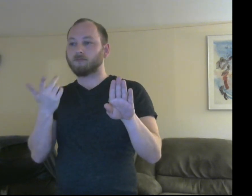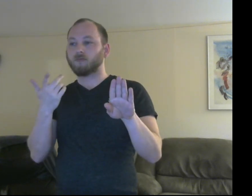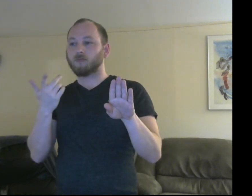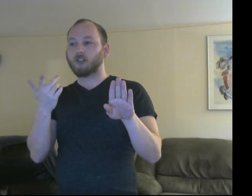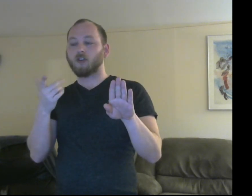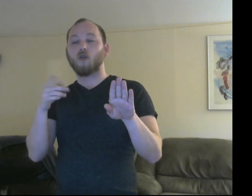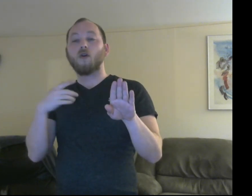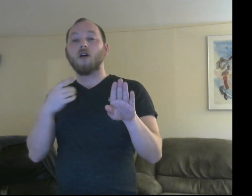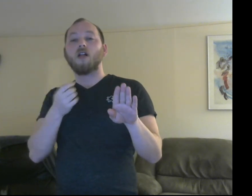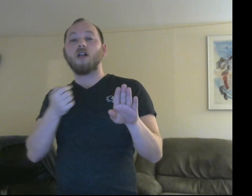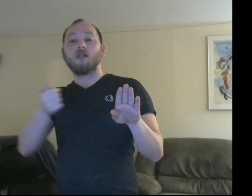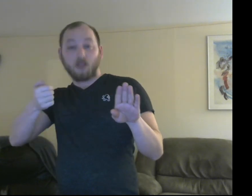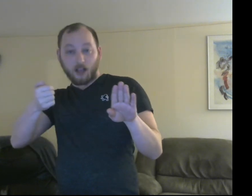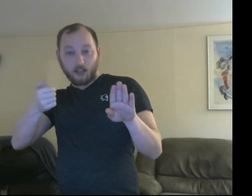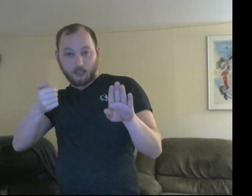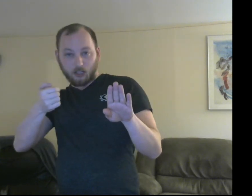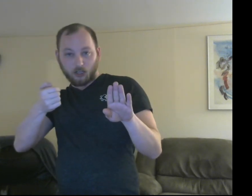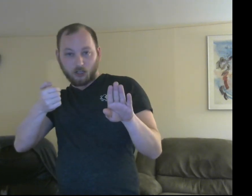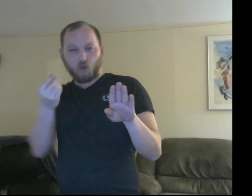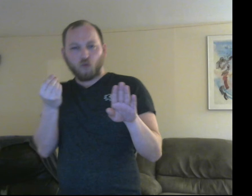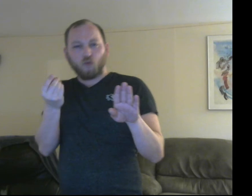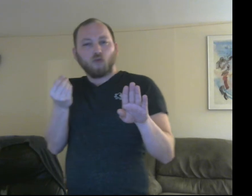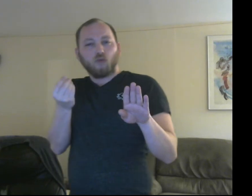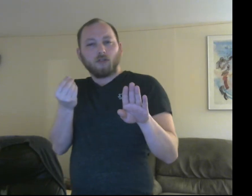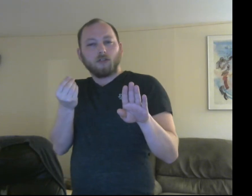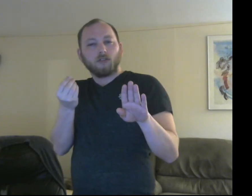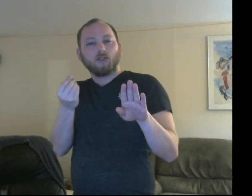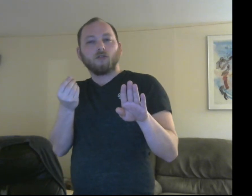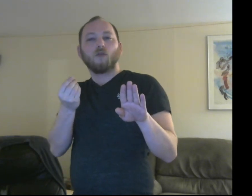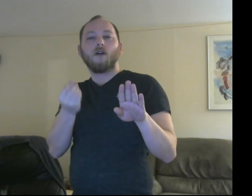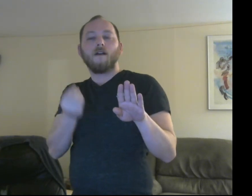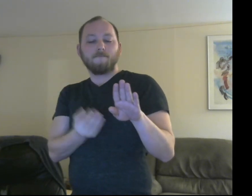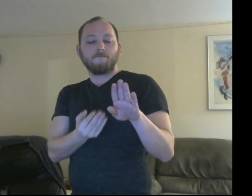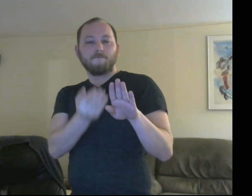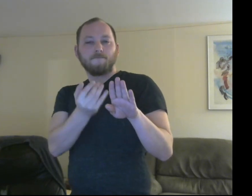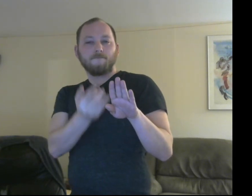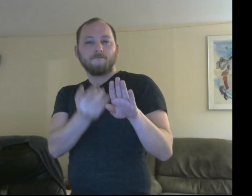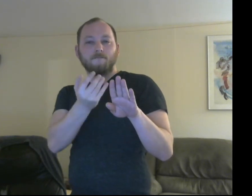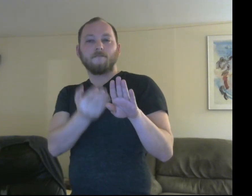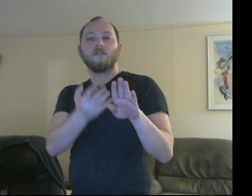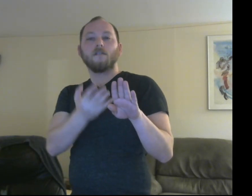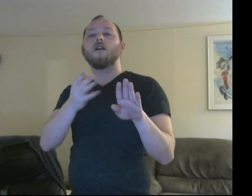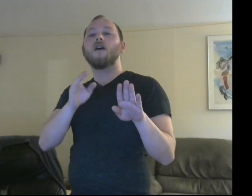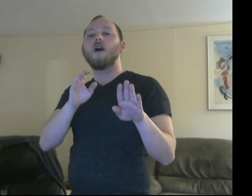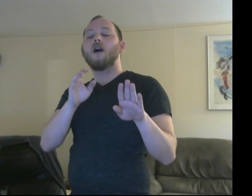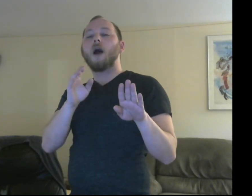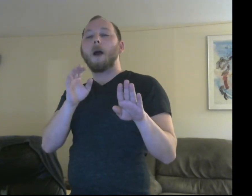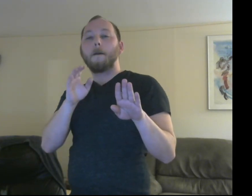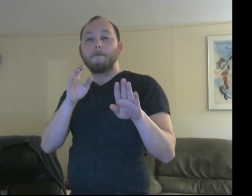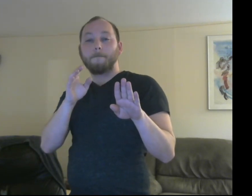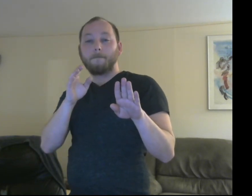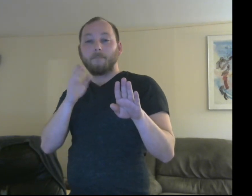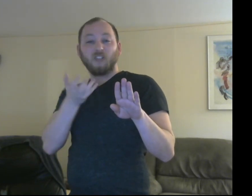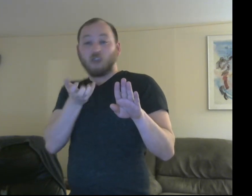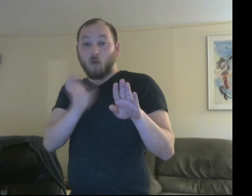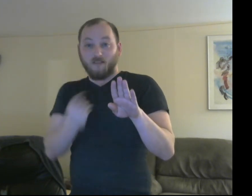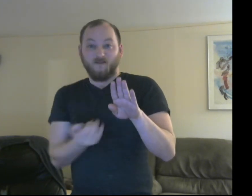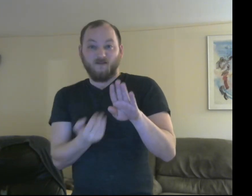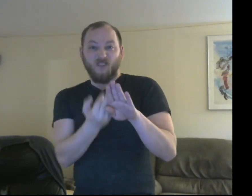to melt the polish into the leather. You're not trying to set your shoe on fire. So just make sure to go over it